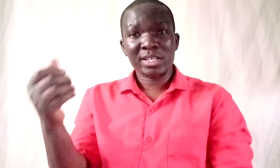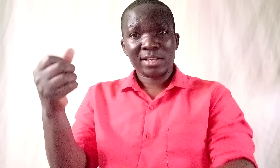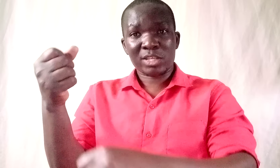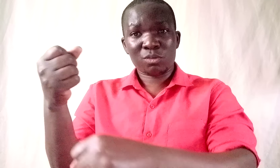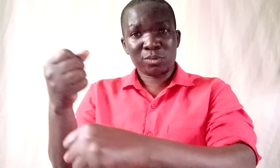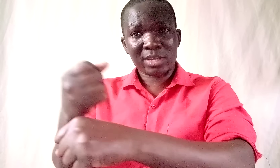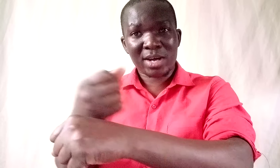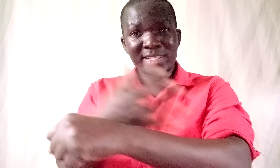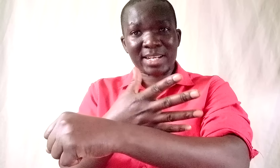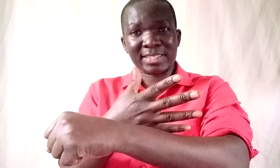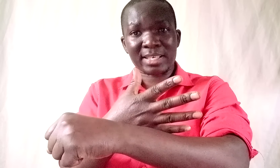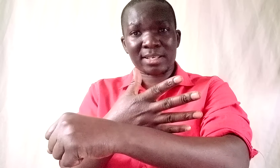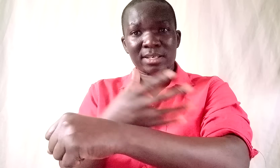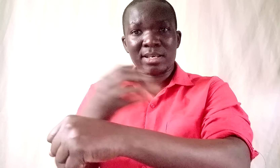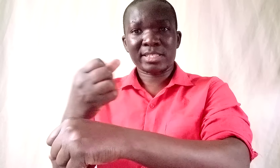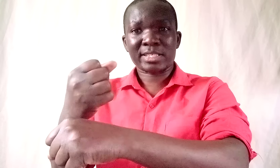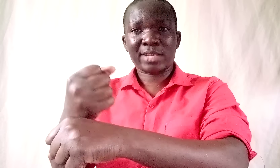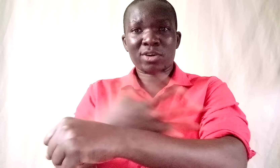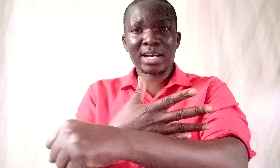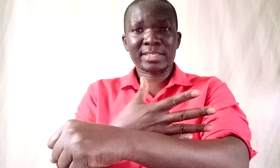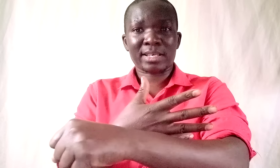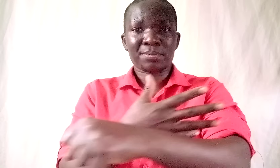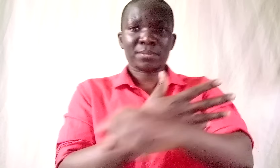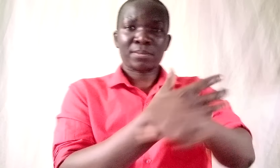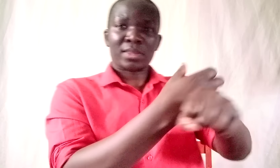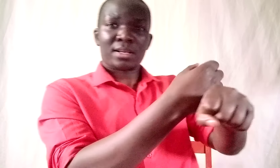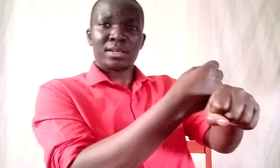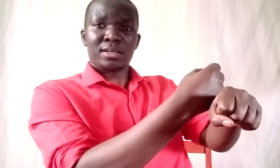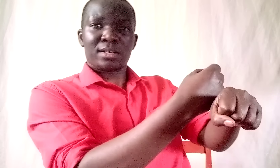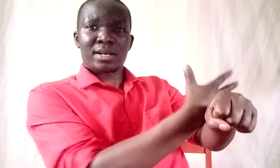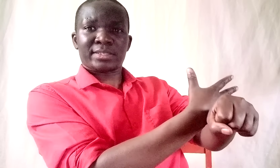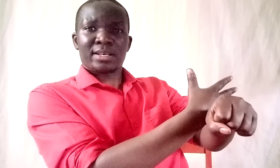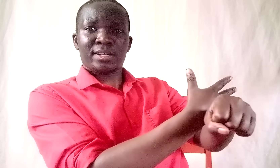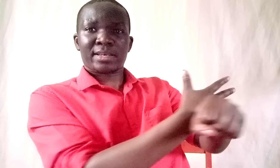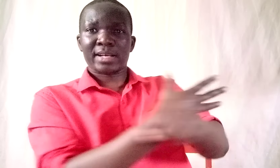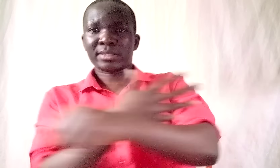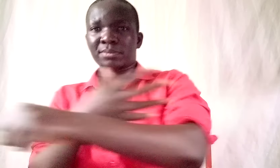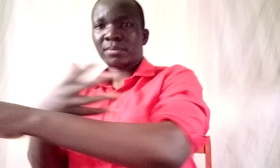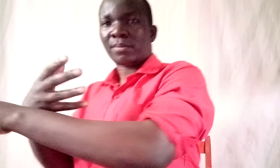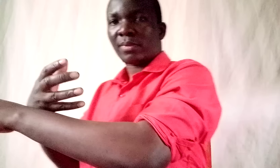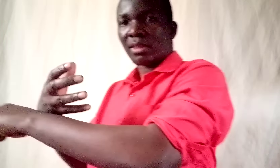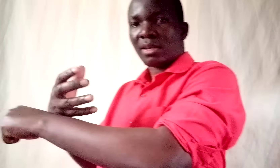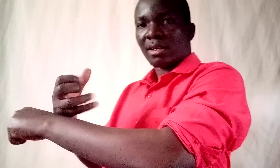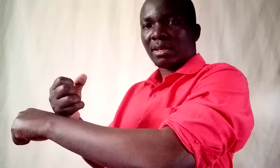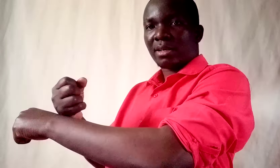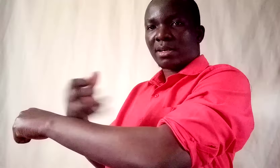then you put the word cancer. This is a sign for cancer. Cancer, like that.